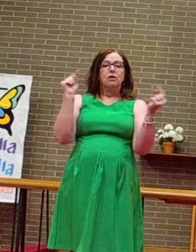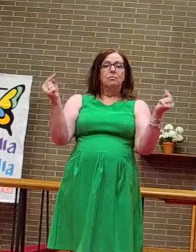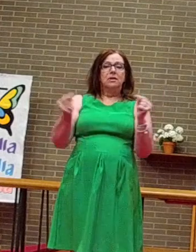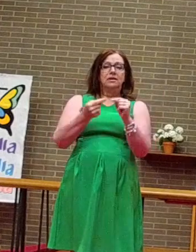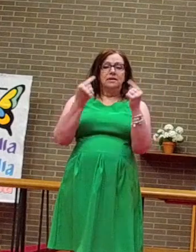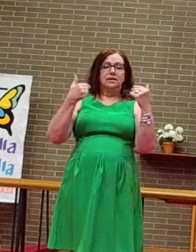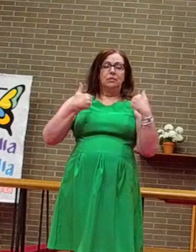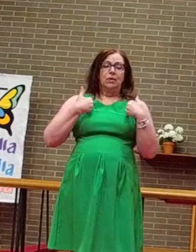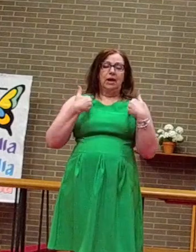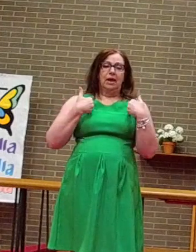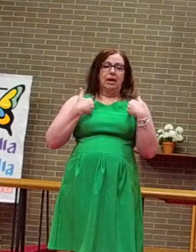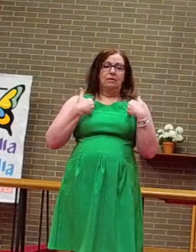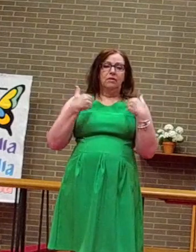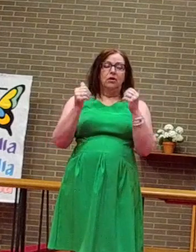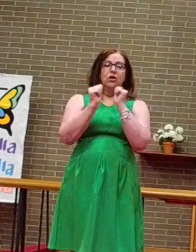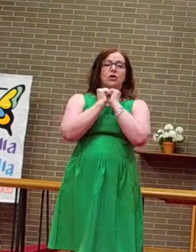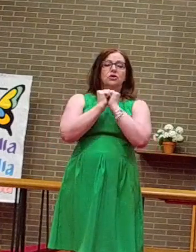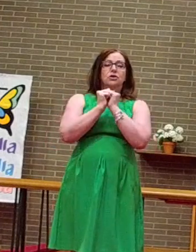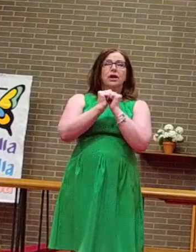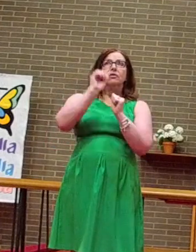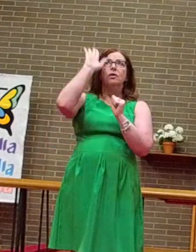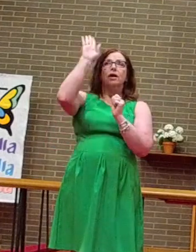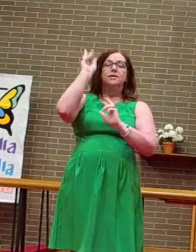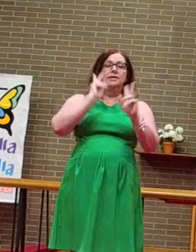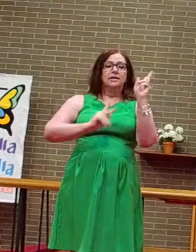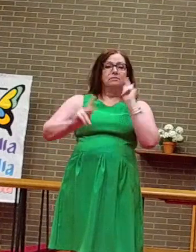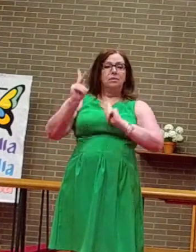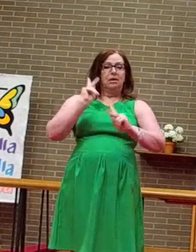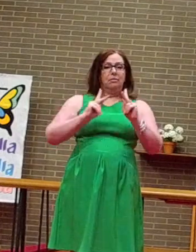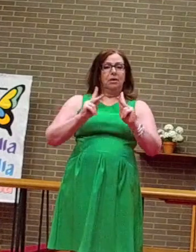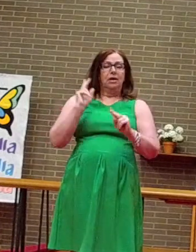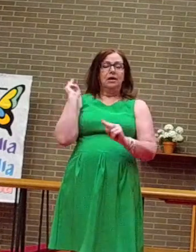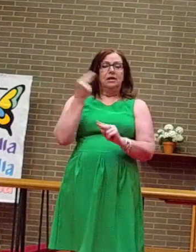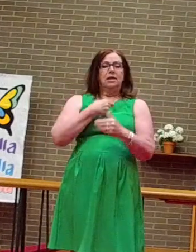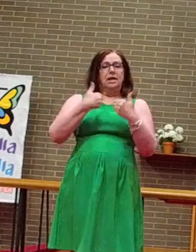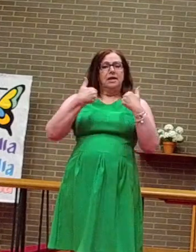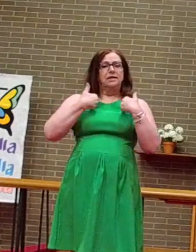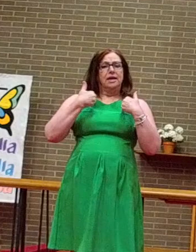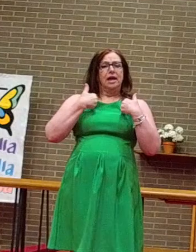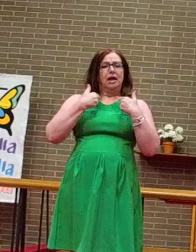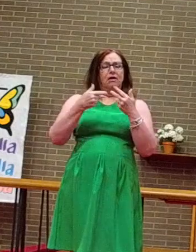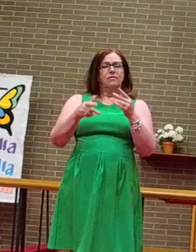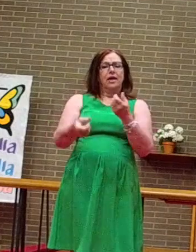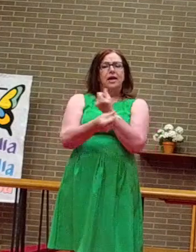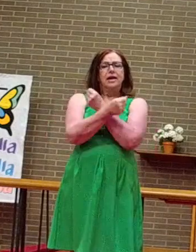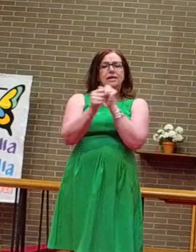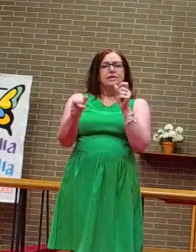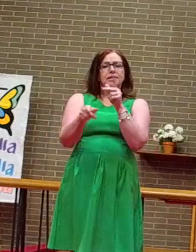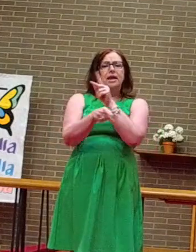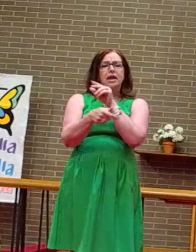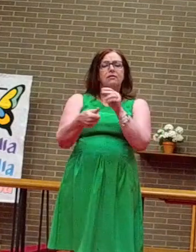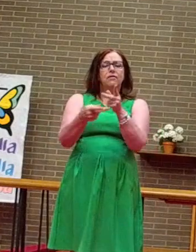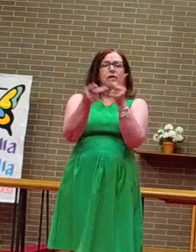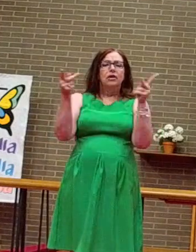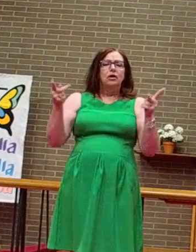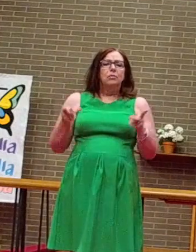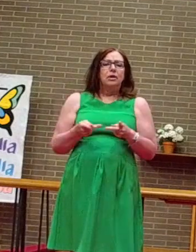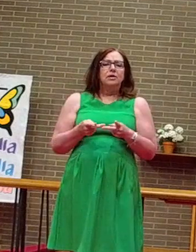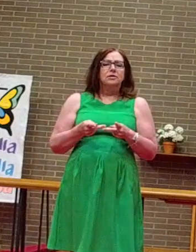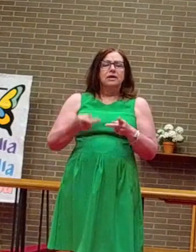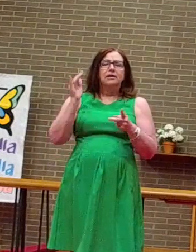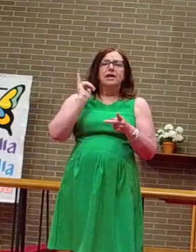condition. Together as his people, let us take refuge in the infinite mercy of God, our Heavenly